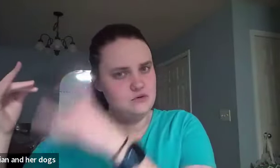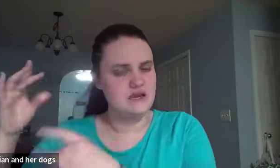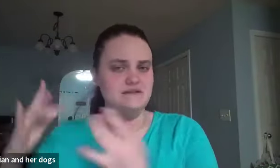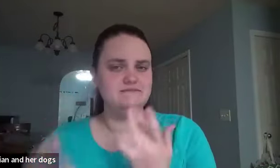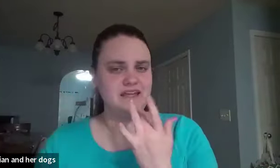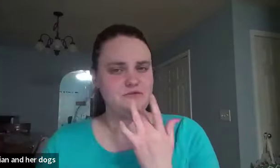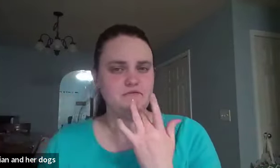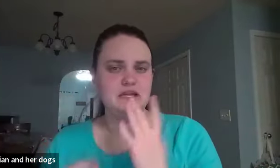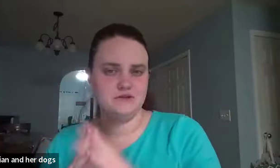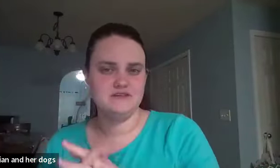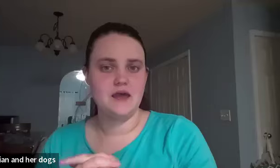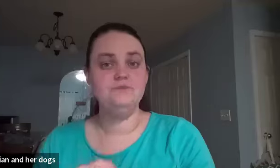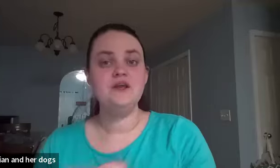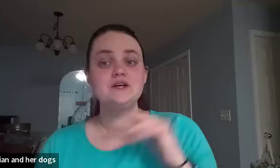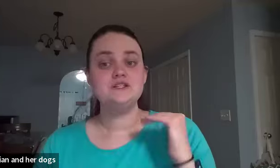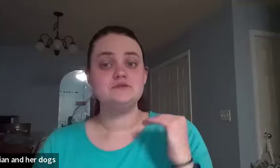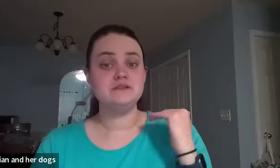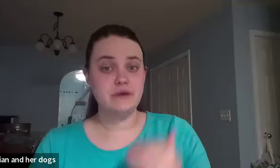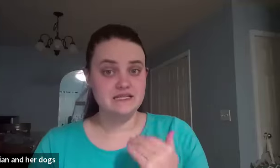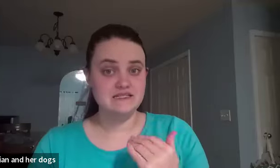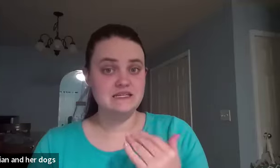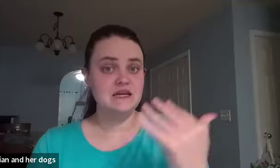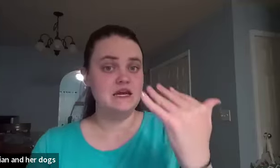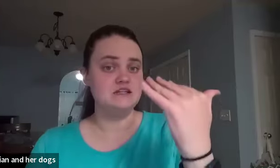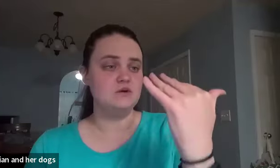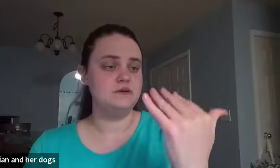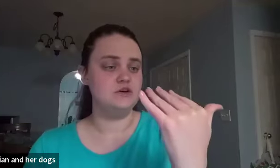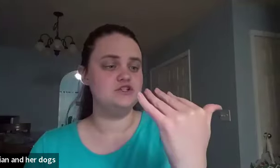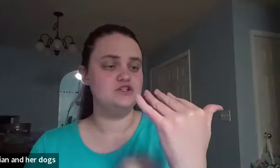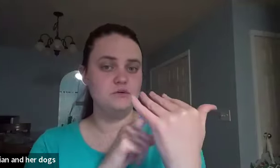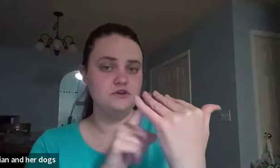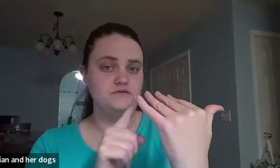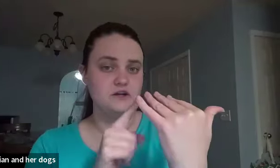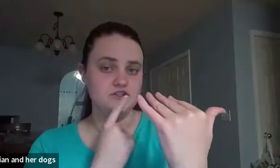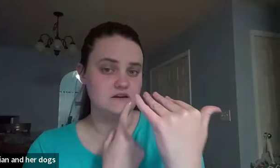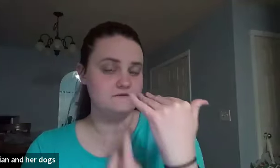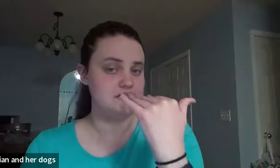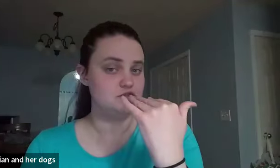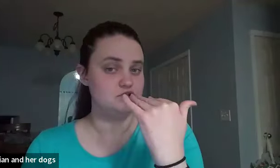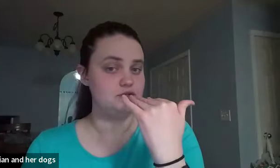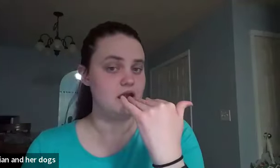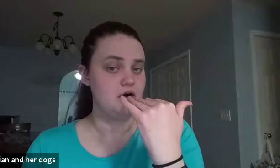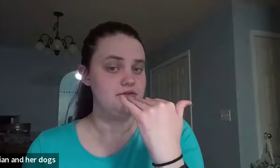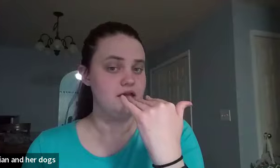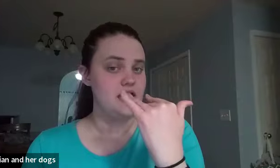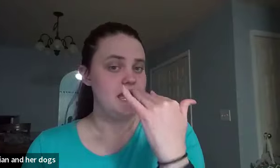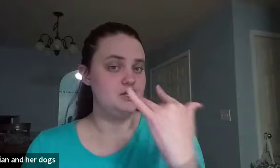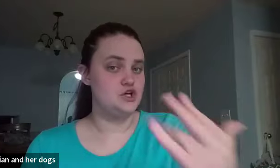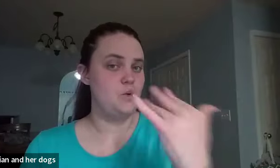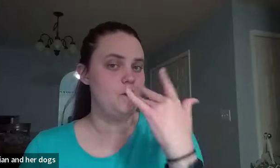those kind of like different flavorings of that. So spicy is going to be, you're going to start with your fingers kind of facing towards your mouth and you're going to